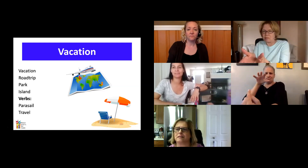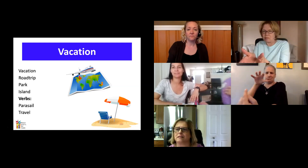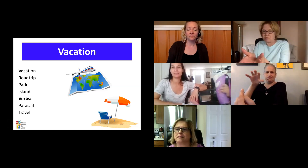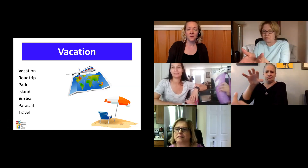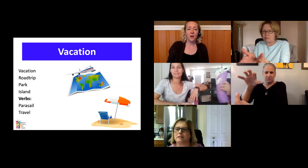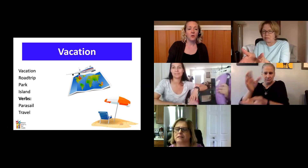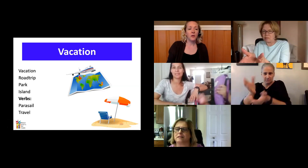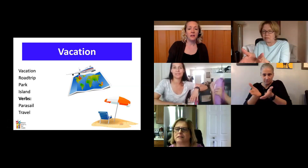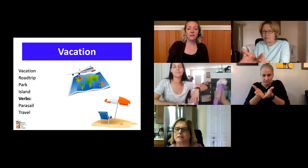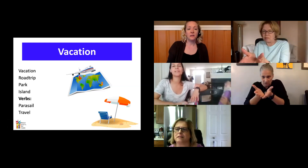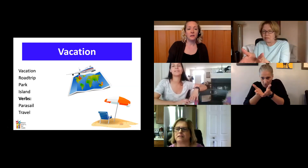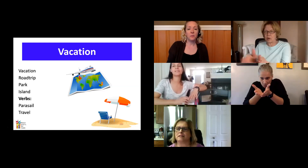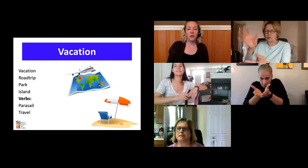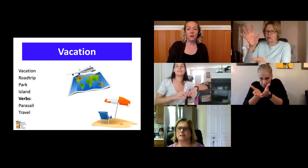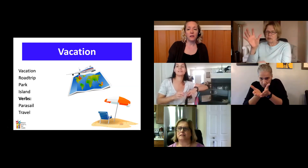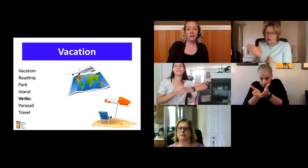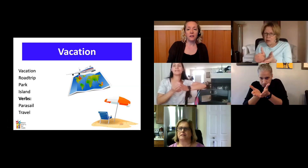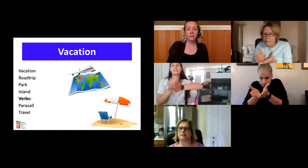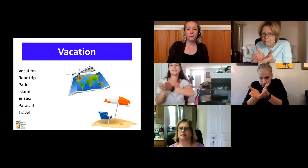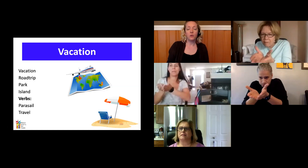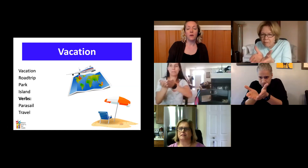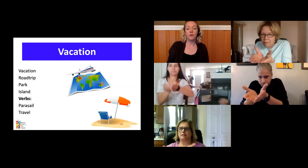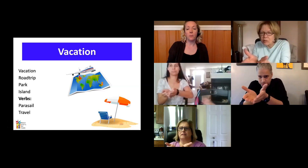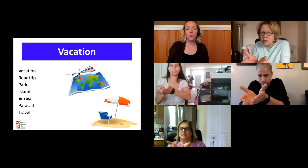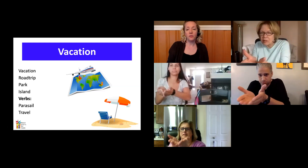Okay, this is parasailing. So you have your boat.